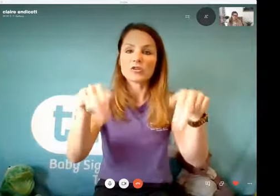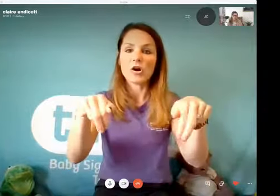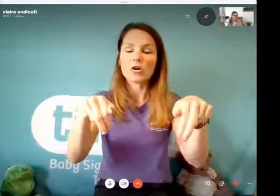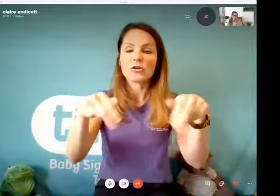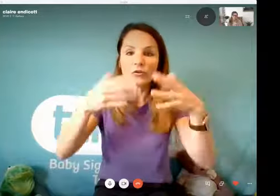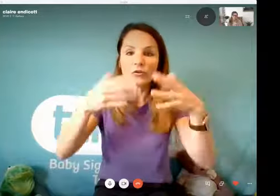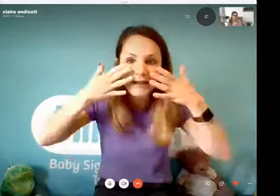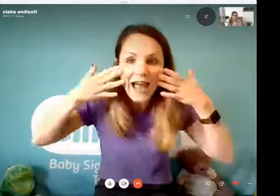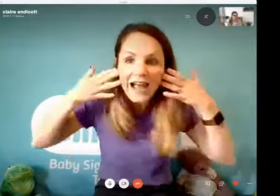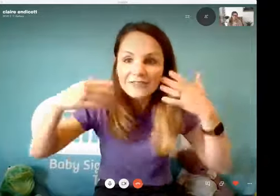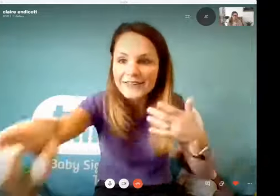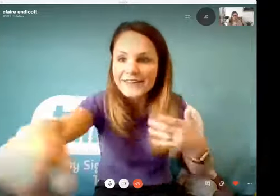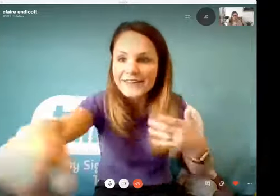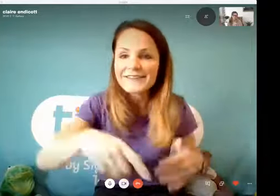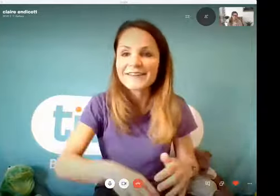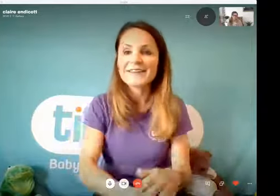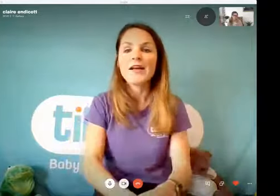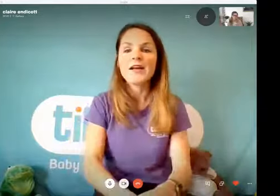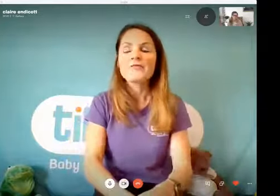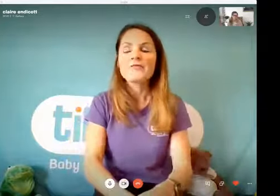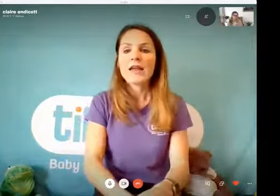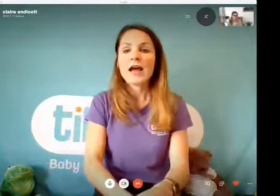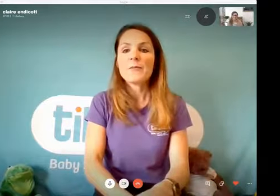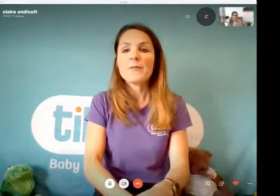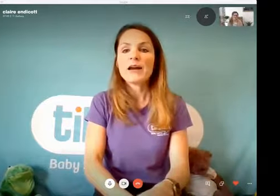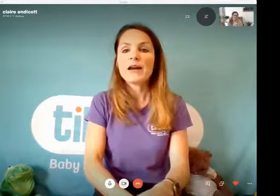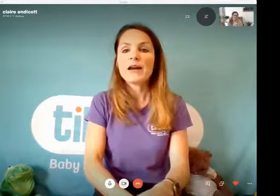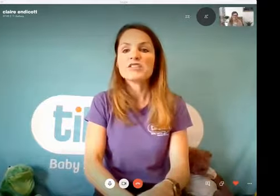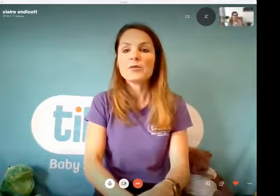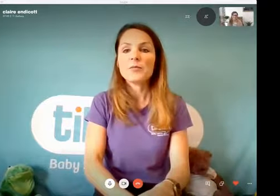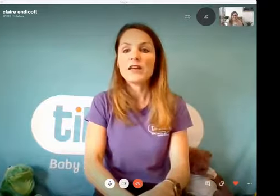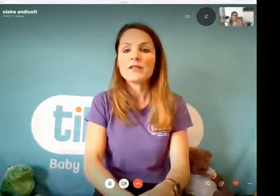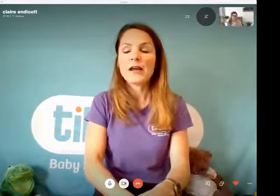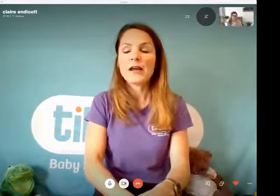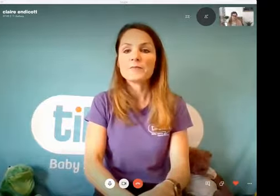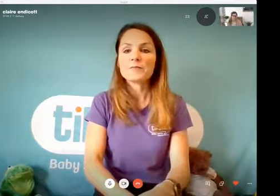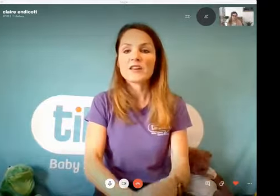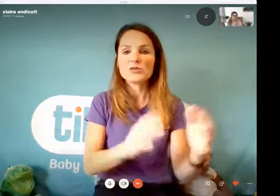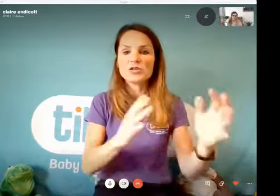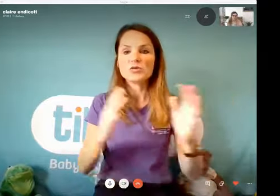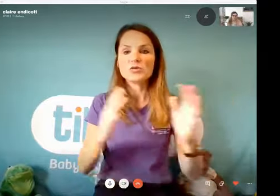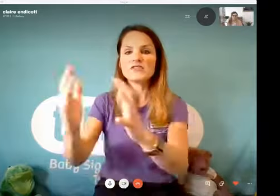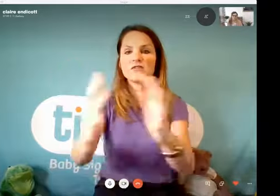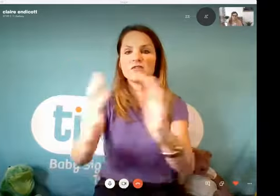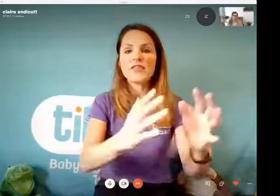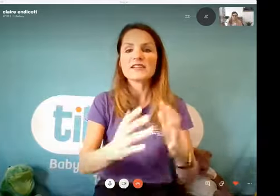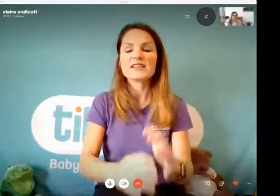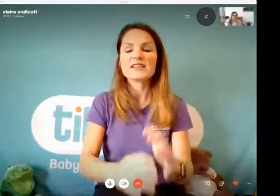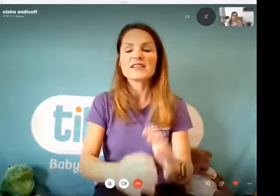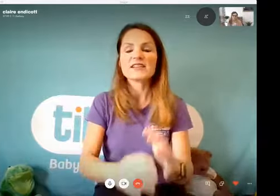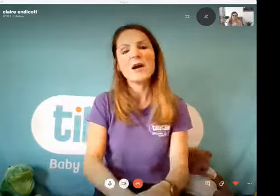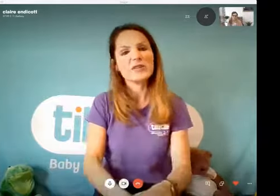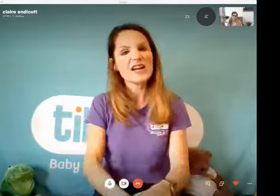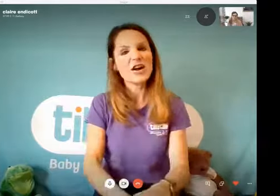a cat, I keep saying there, and do it with, so do sort of different things, because they might want to tell you they've